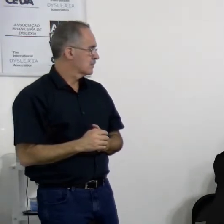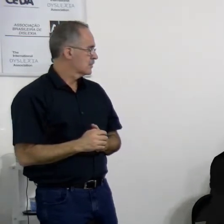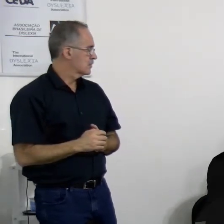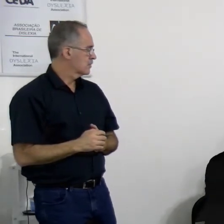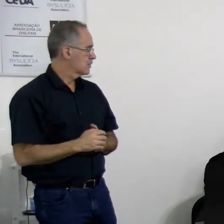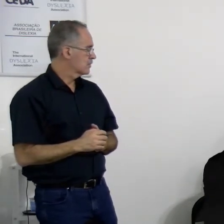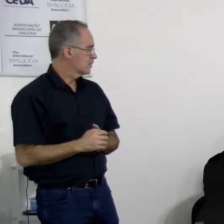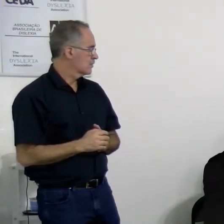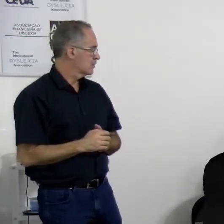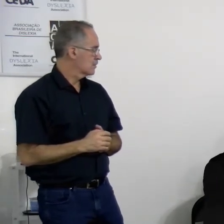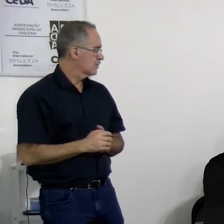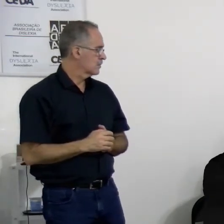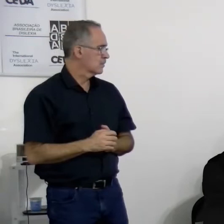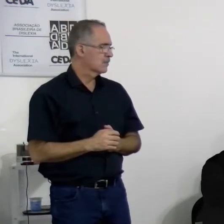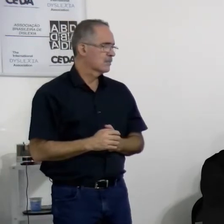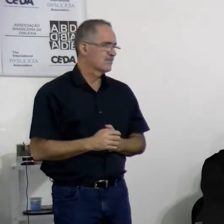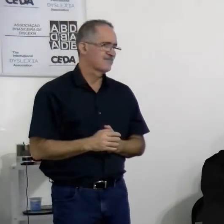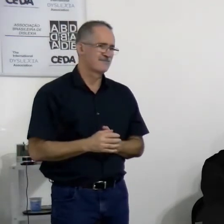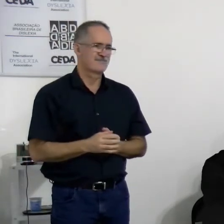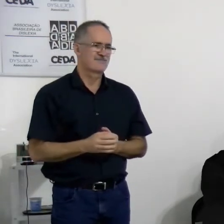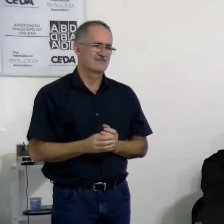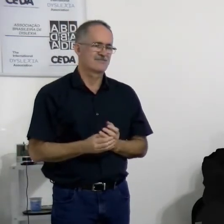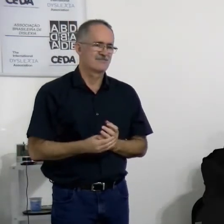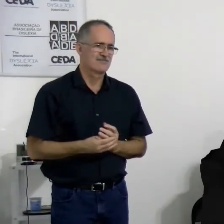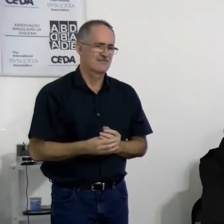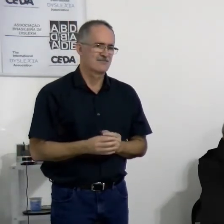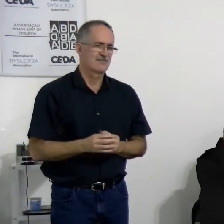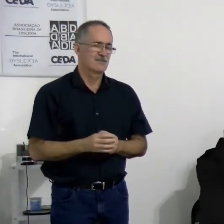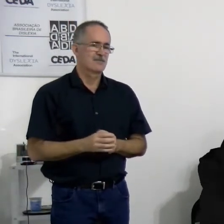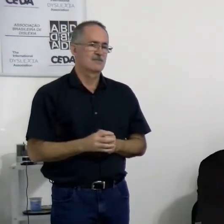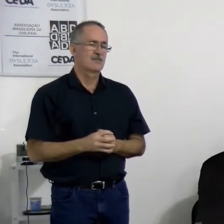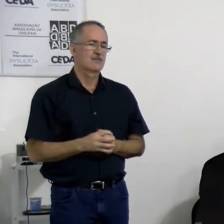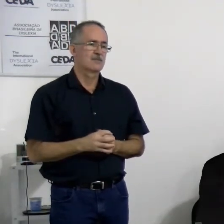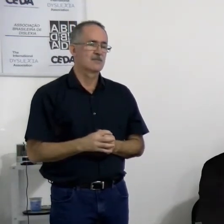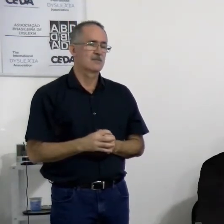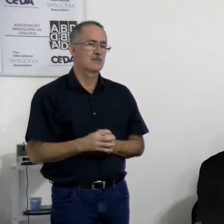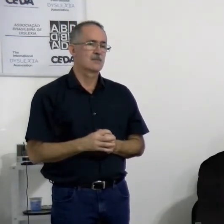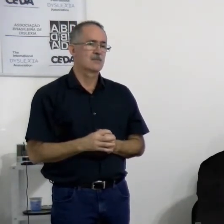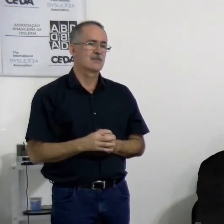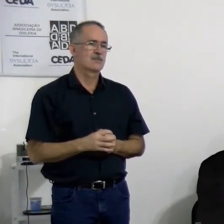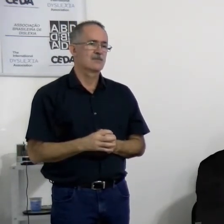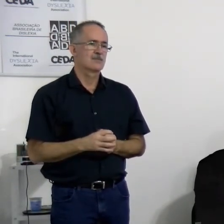because they are so well organized. But in Brazil, everything has to be done.